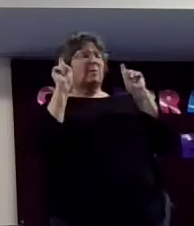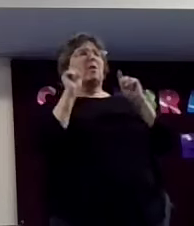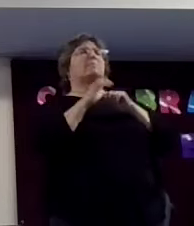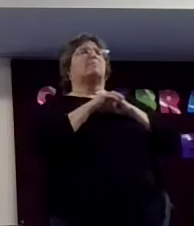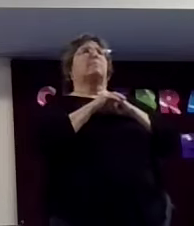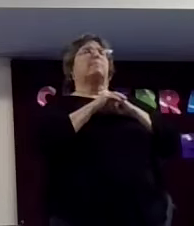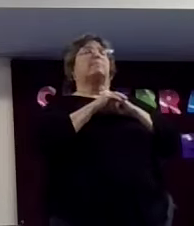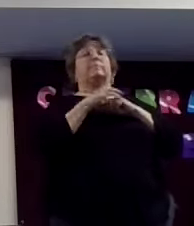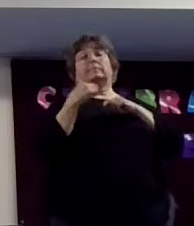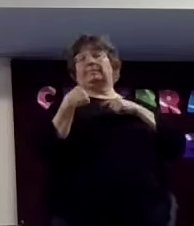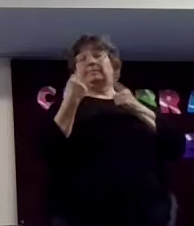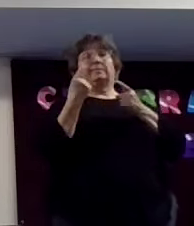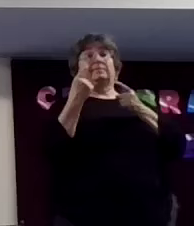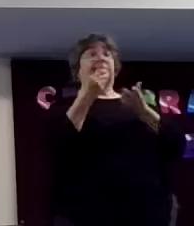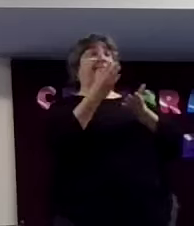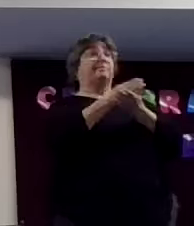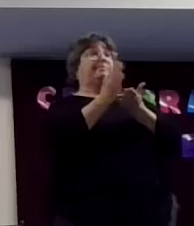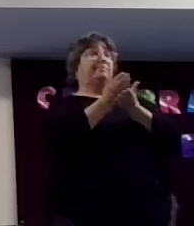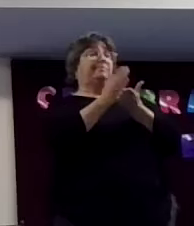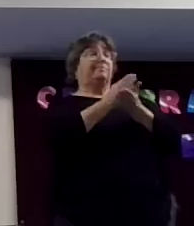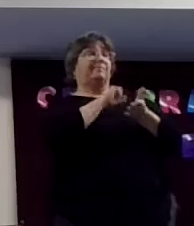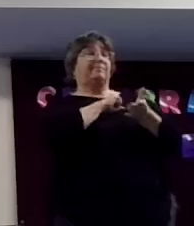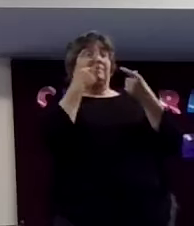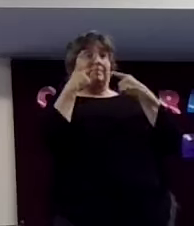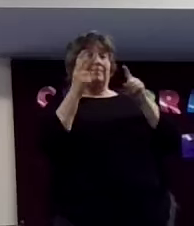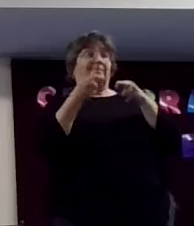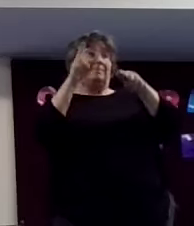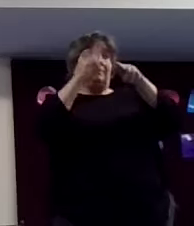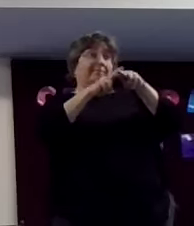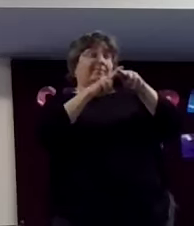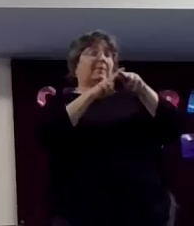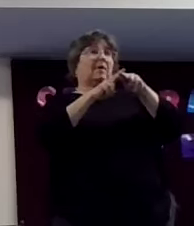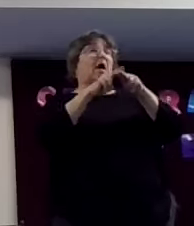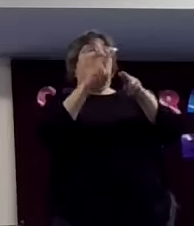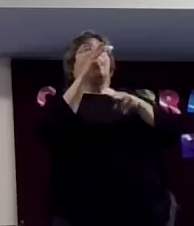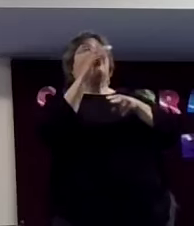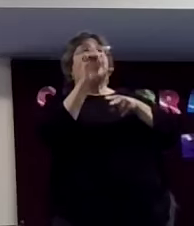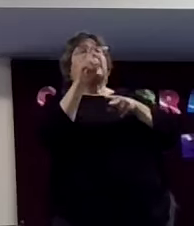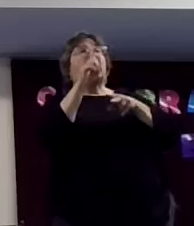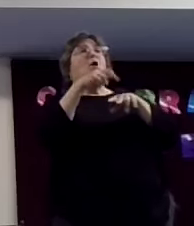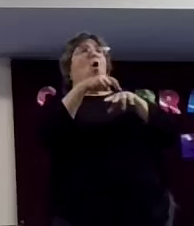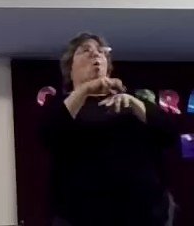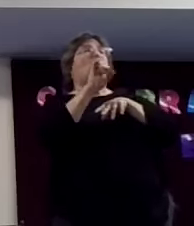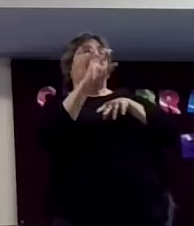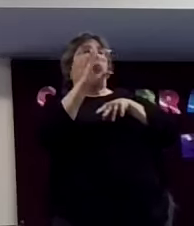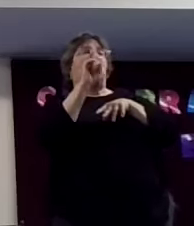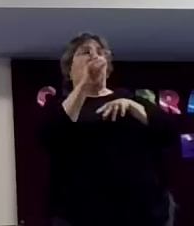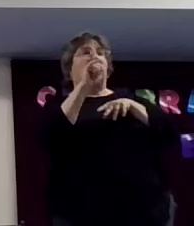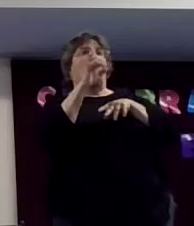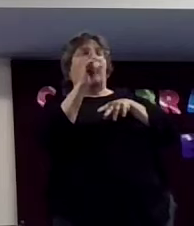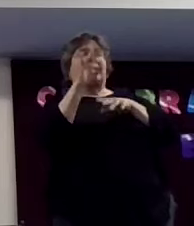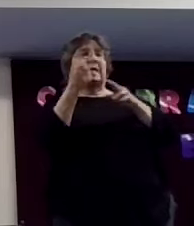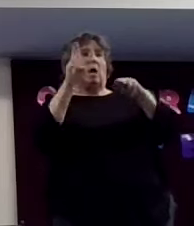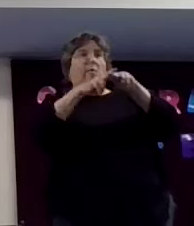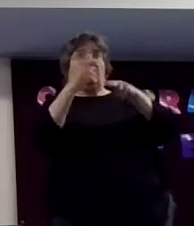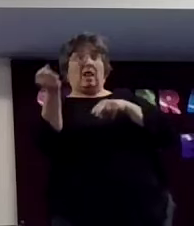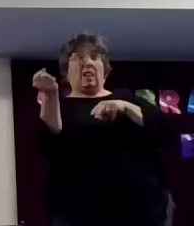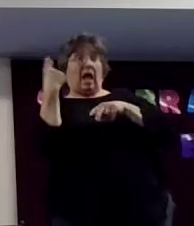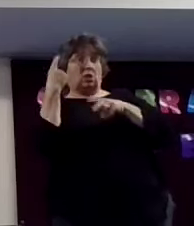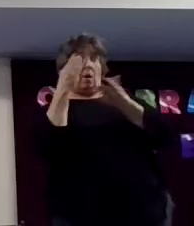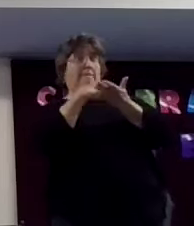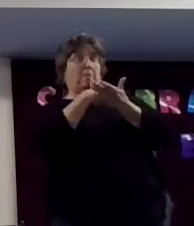In the last budget, the Senate achieved an increase in Medicaid reimbursement rates on top of the increases from